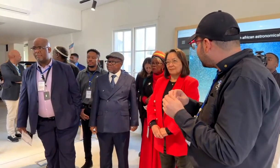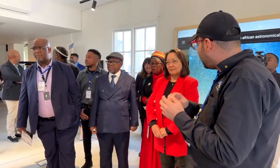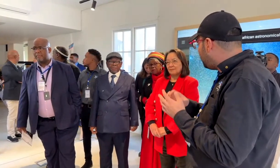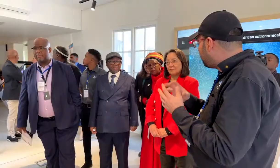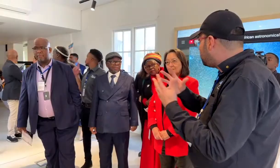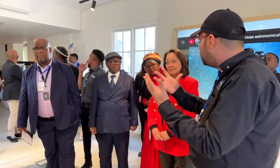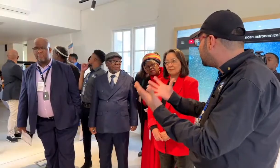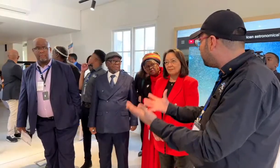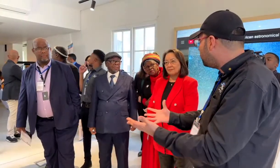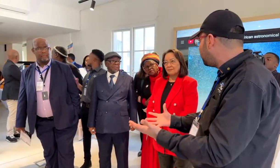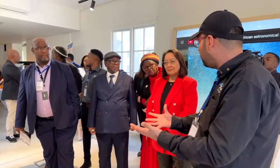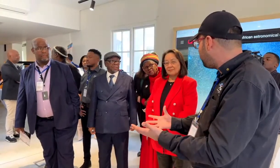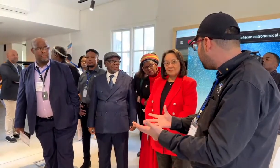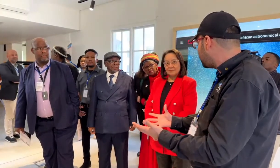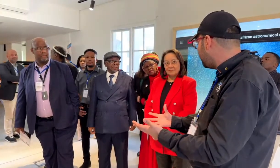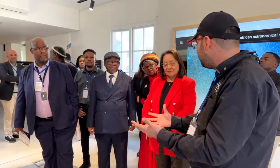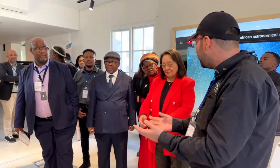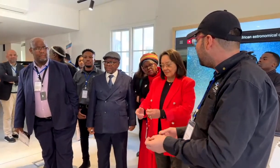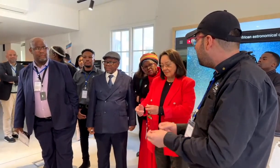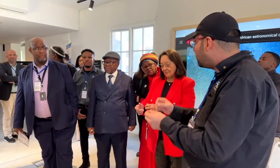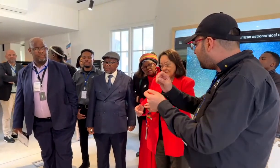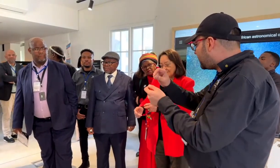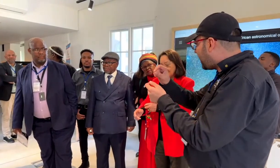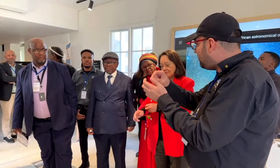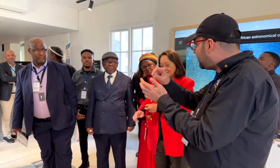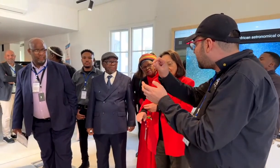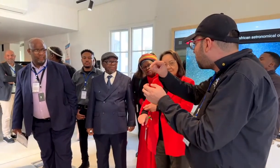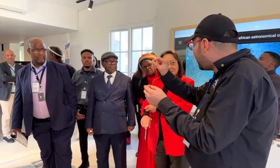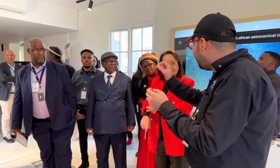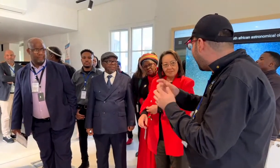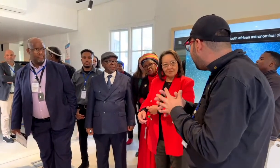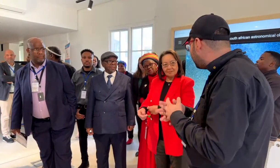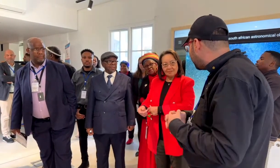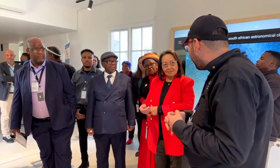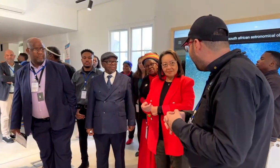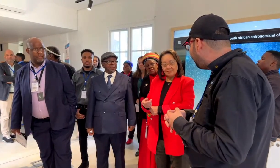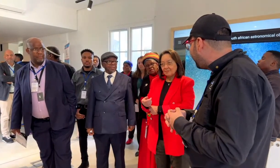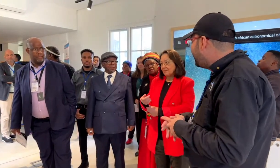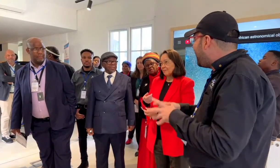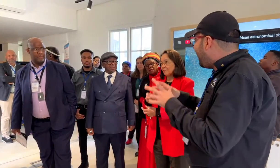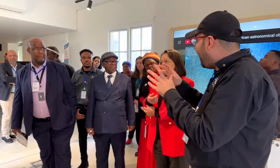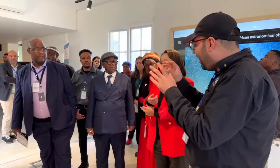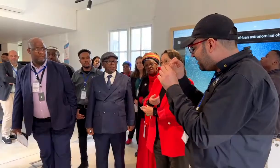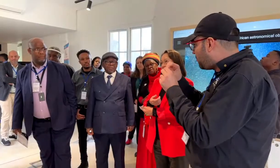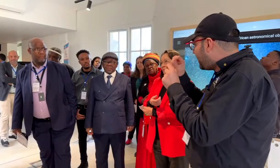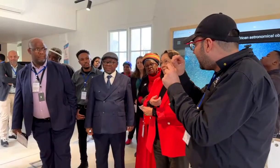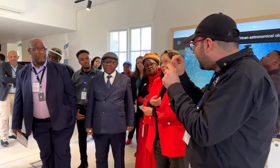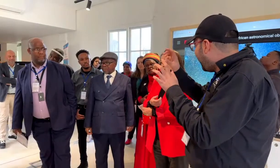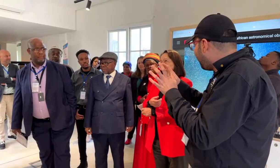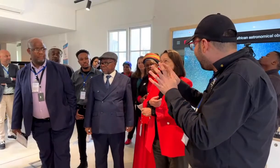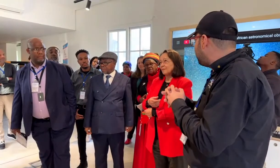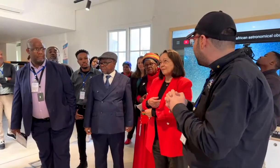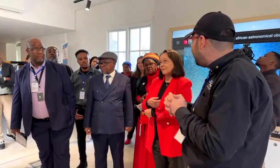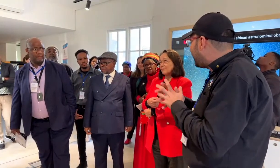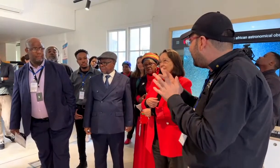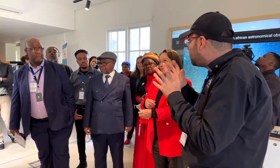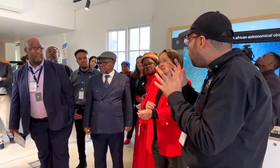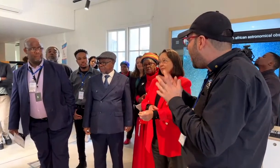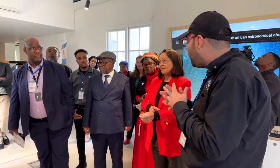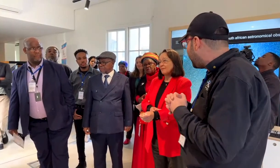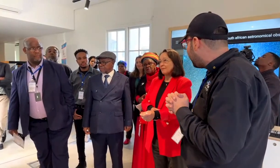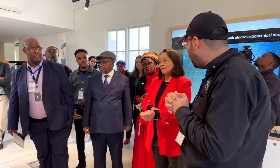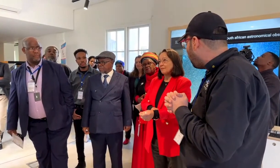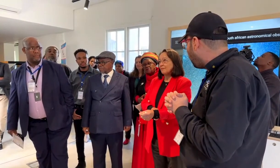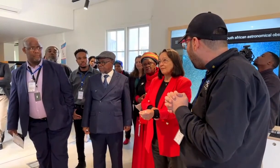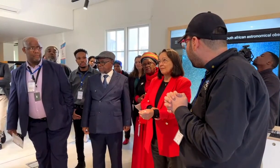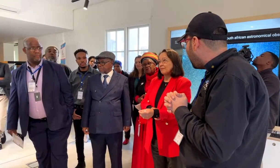don't necessarily produce a beautiful picture. Most of the time it's a squiggly line on the graph, a squiggly line graph, but that is